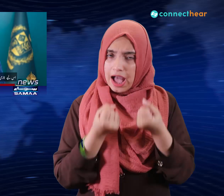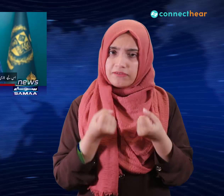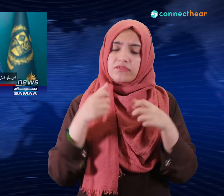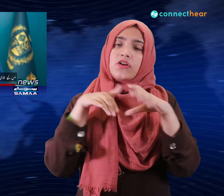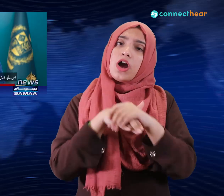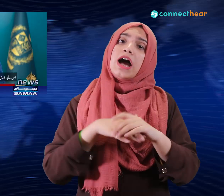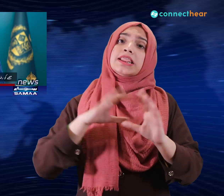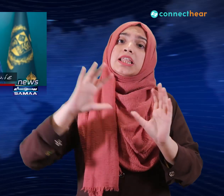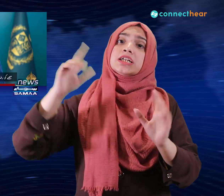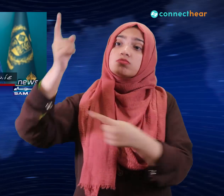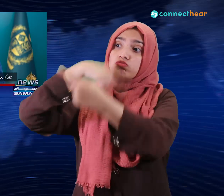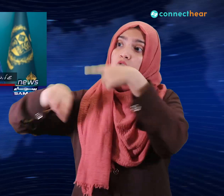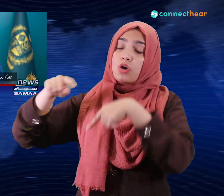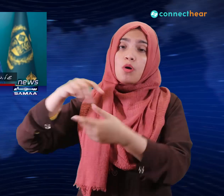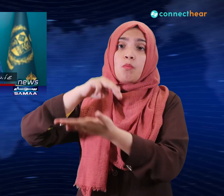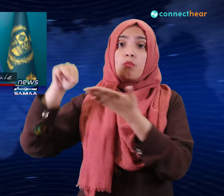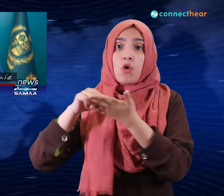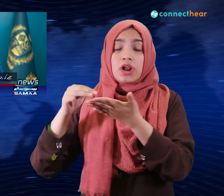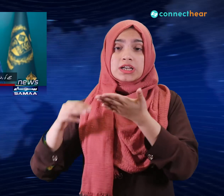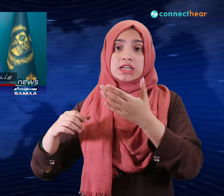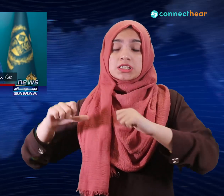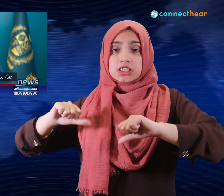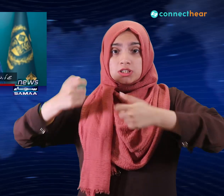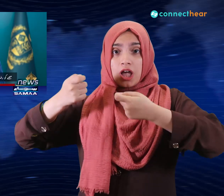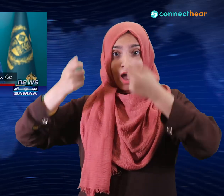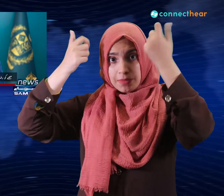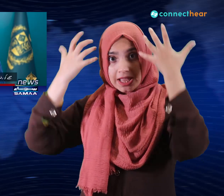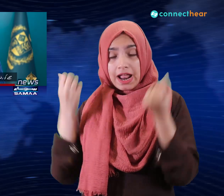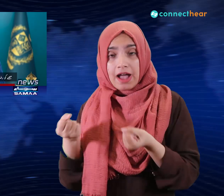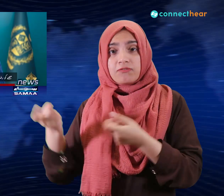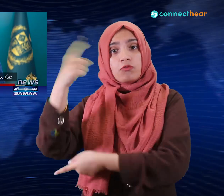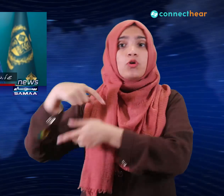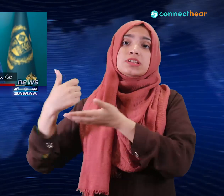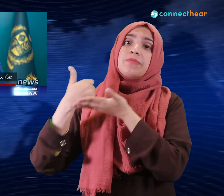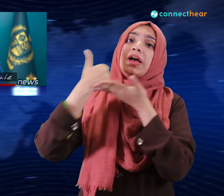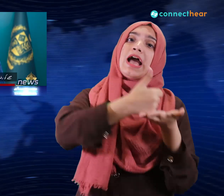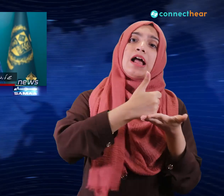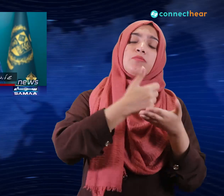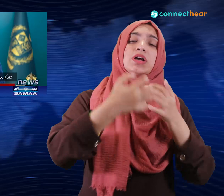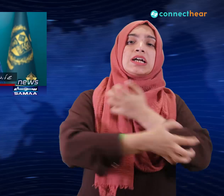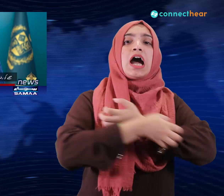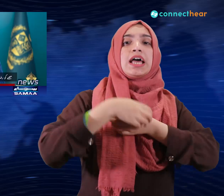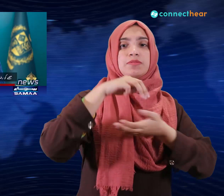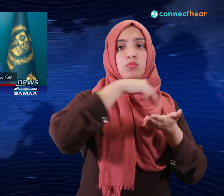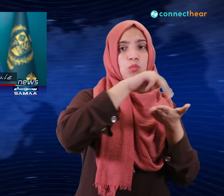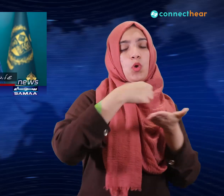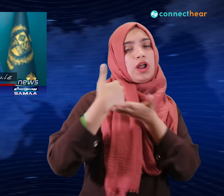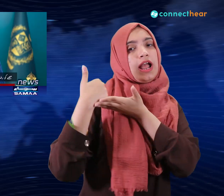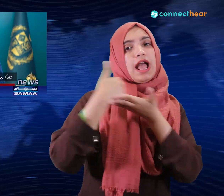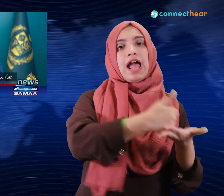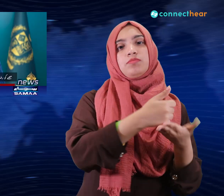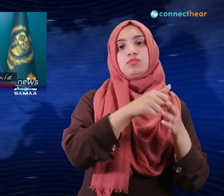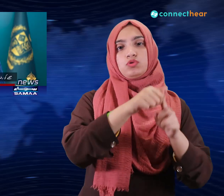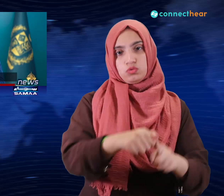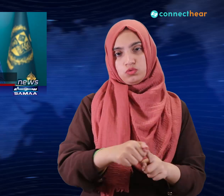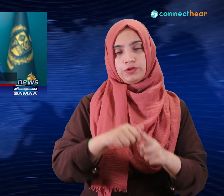high-income countries voluntarily reallocate a part of their unutilized IMF